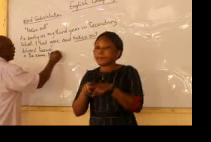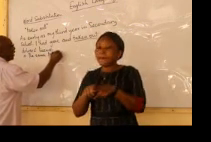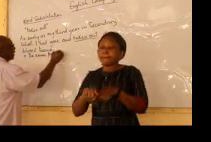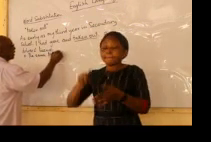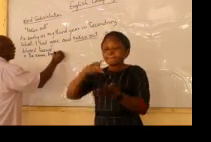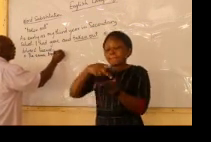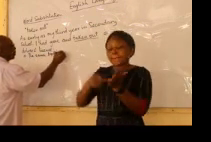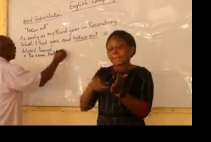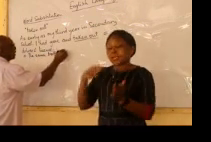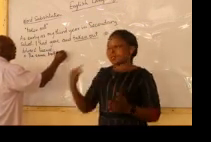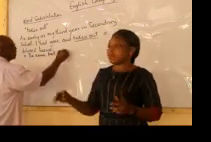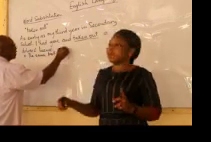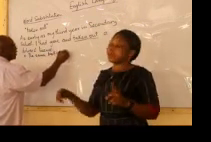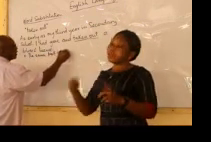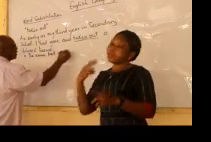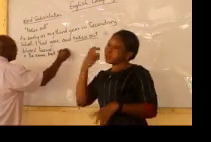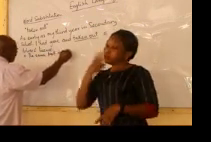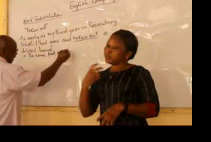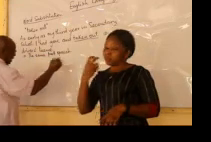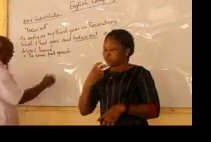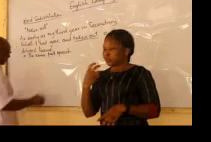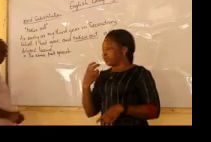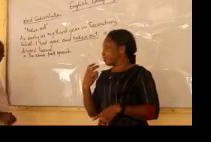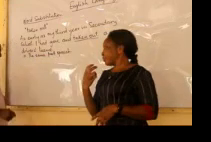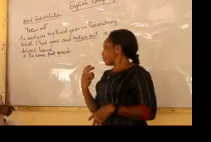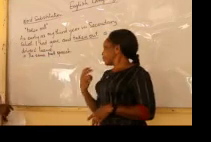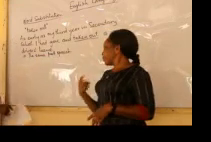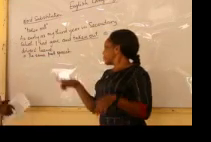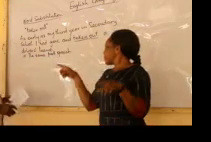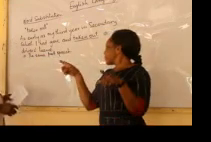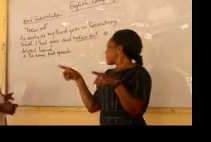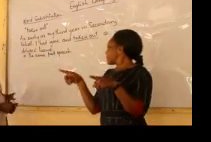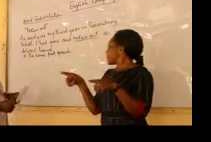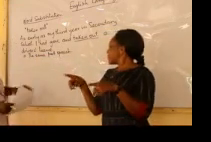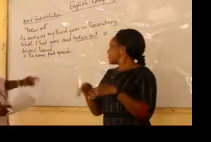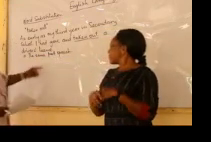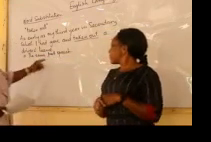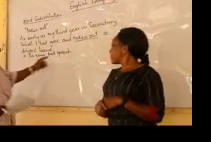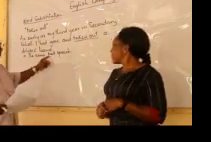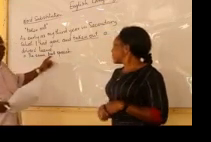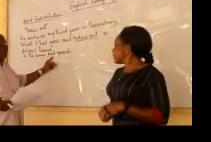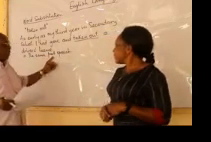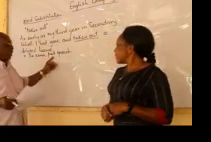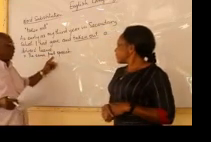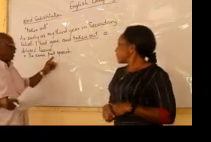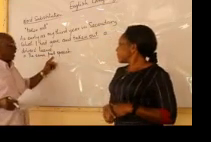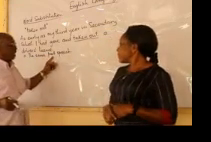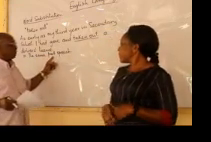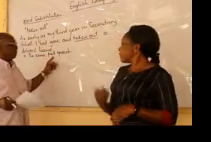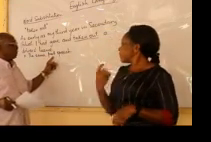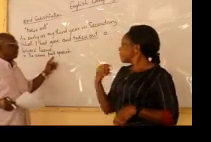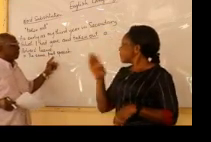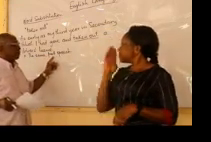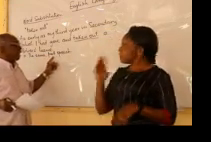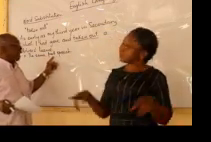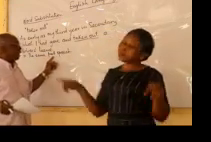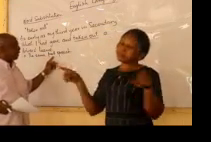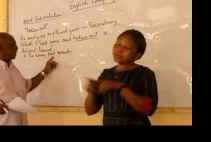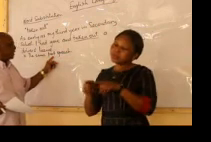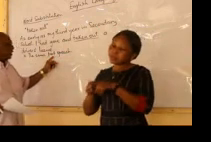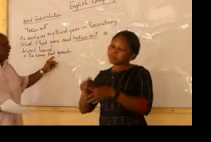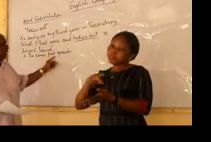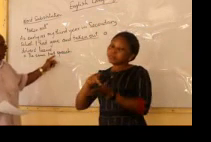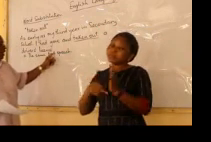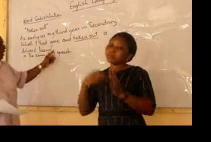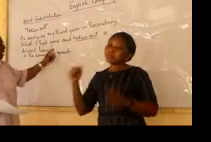as the word being substituted. They must be the same.